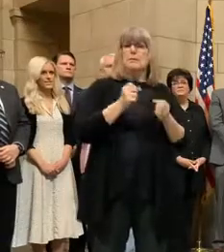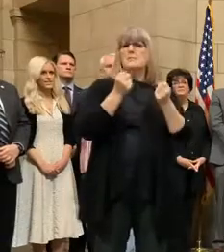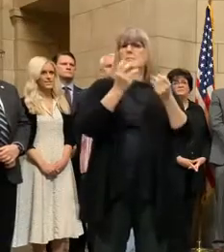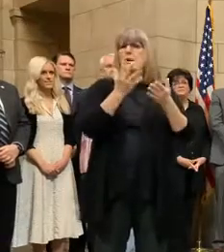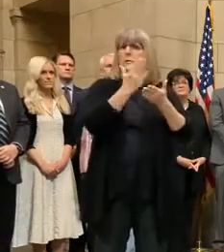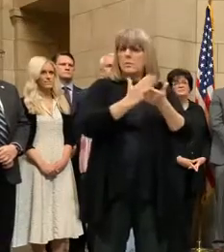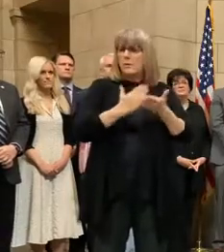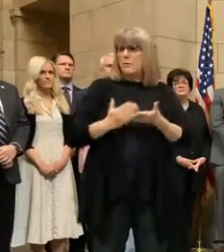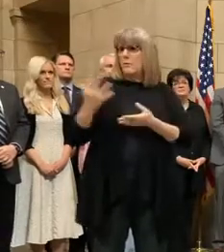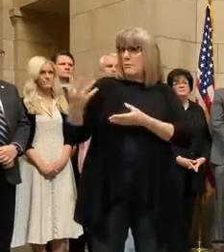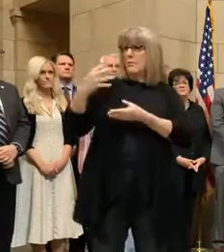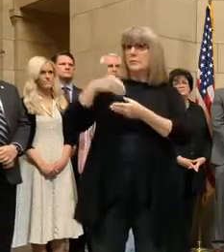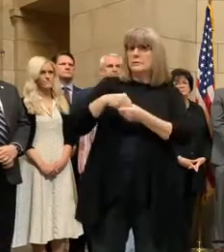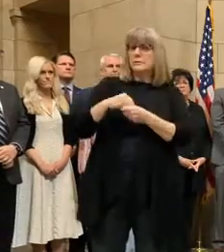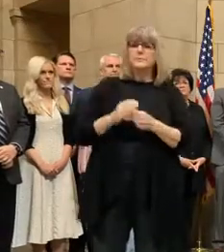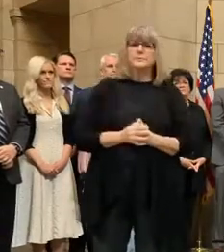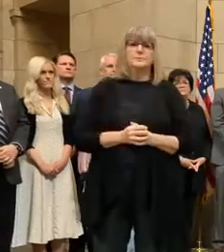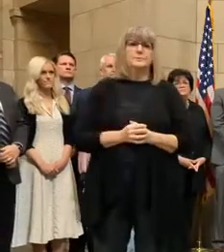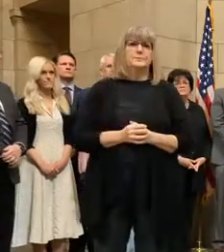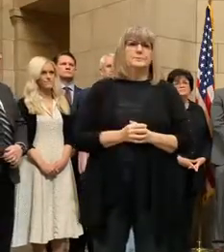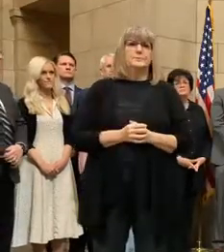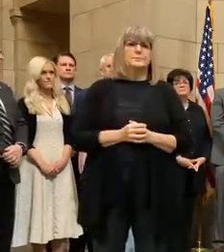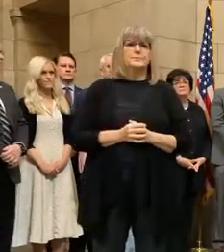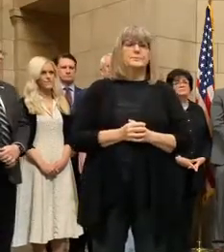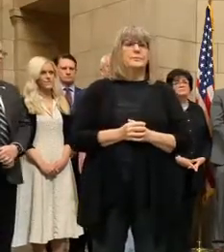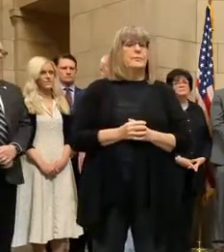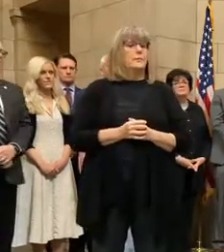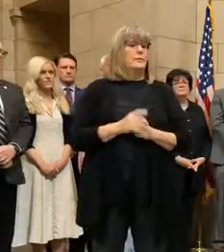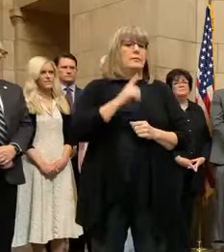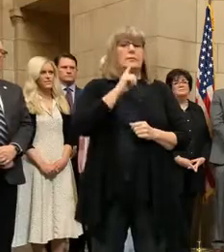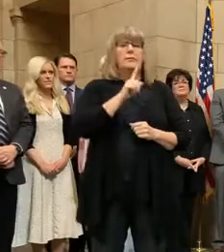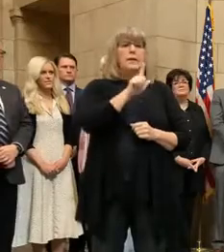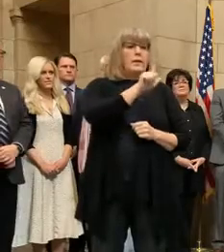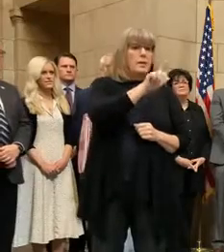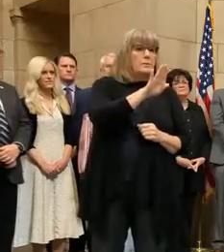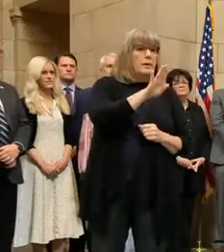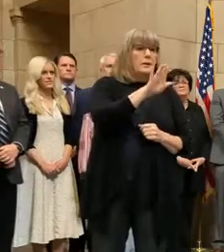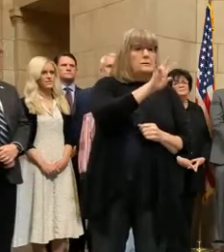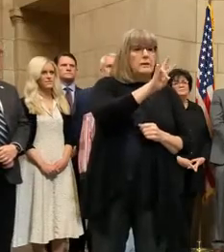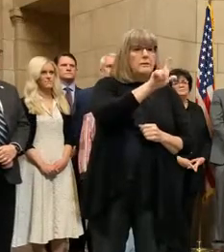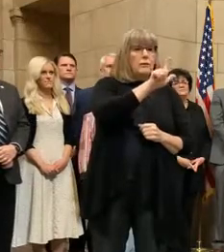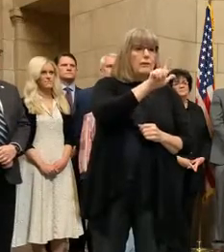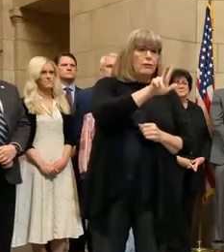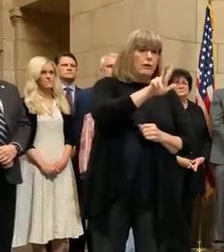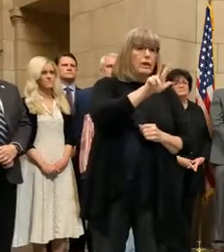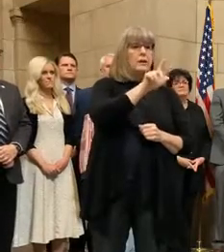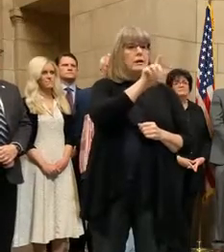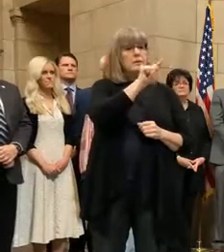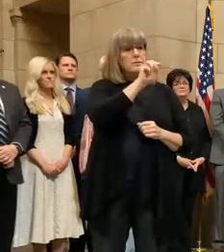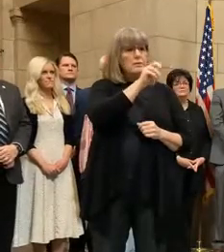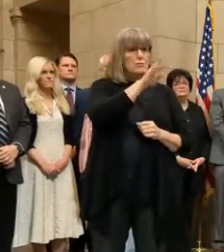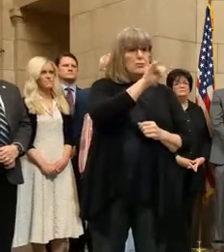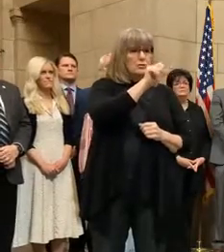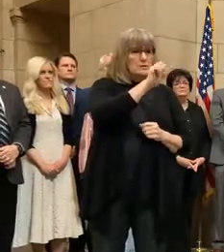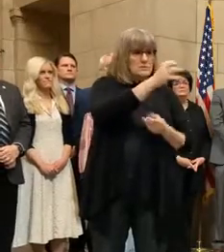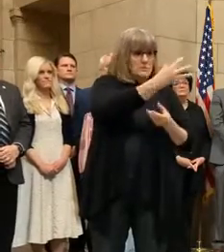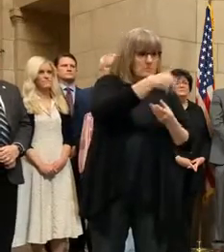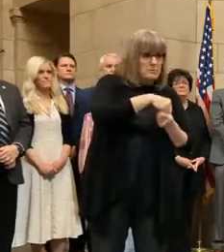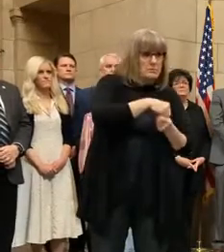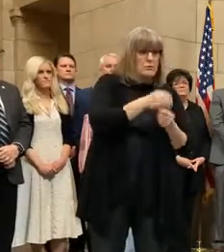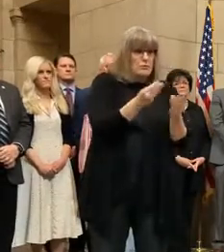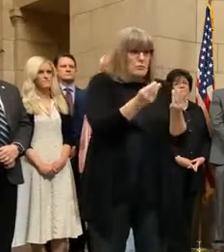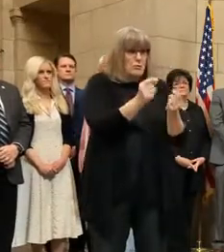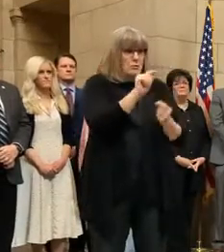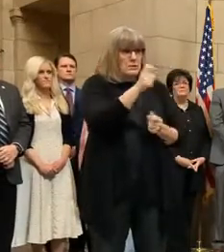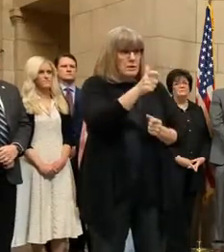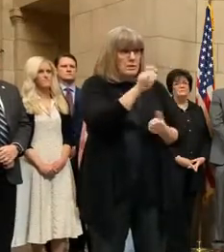component parts. It has component parts from LB 723, Tom Breezy's bill, with regard to property